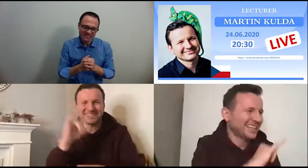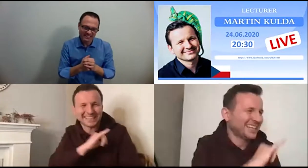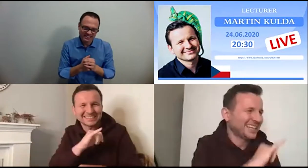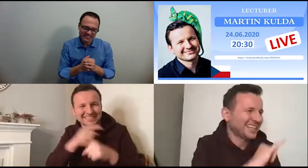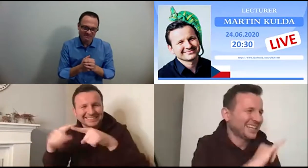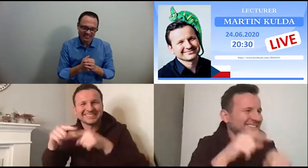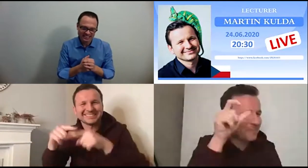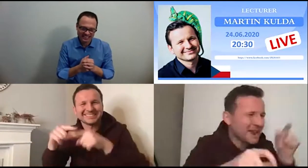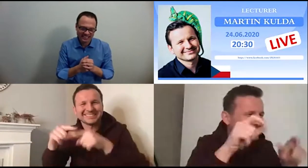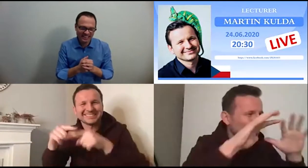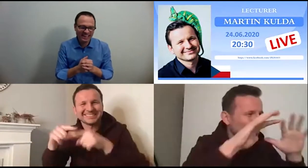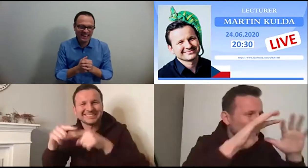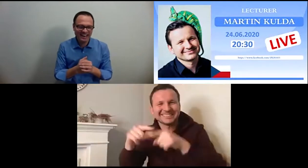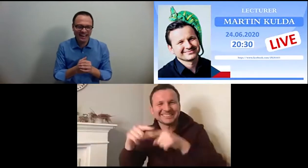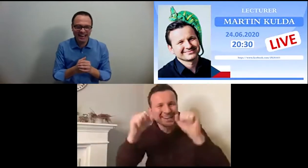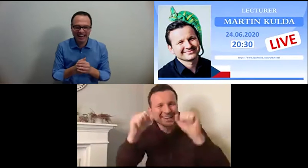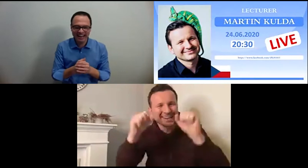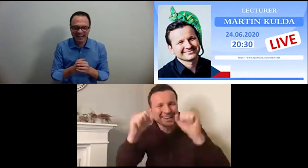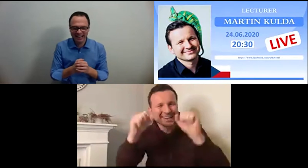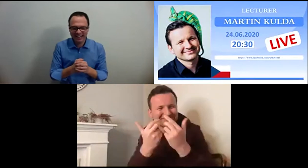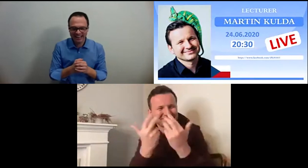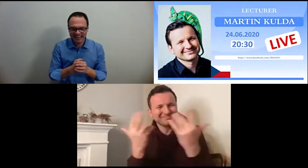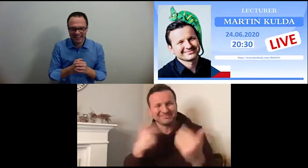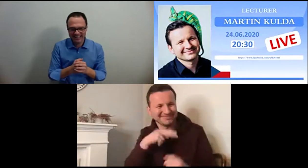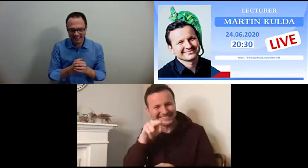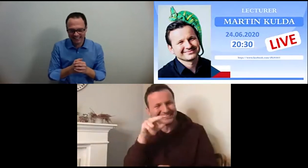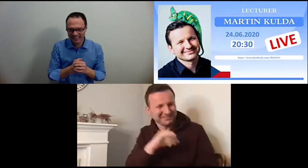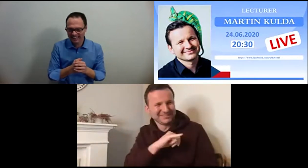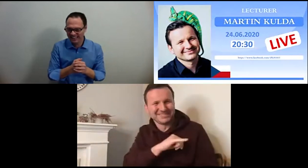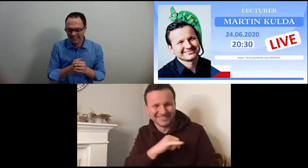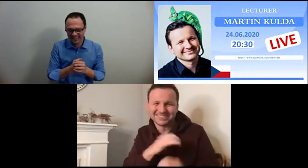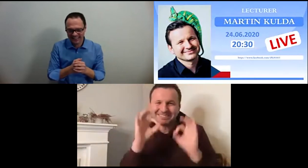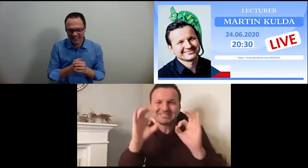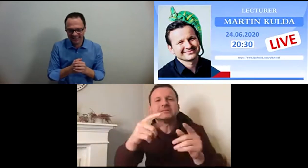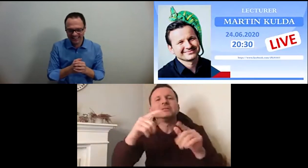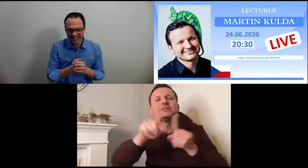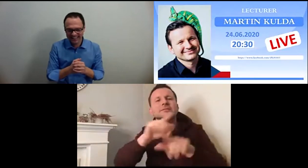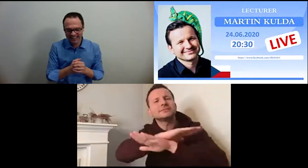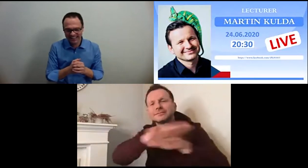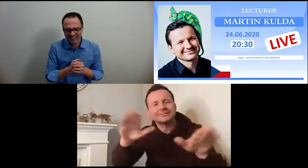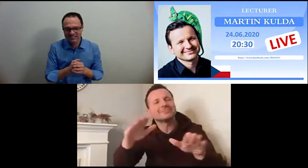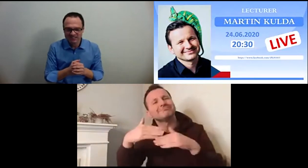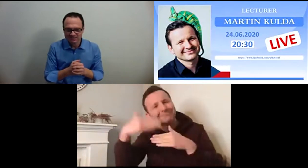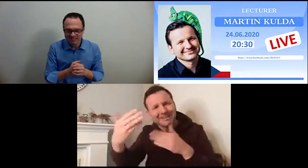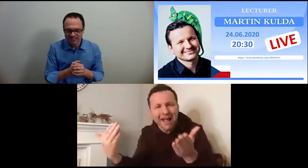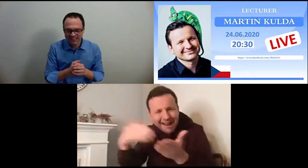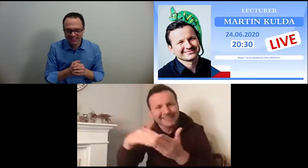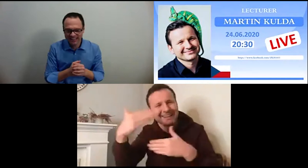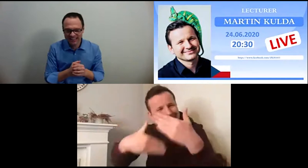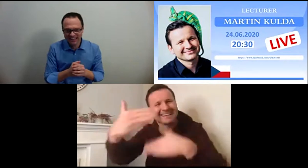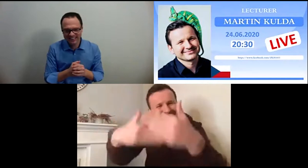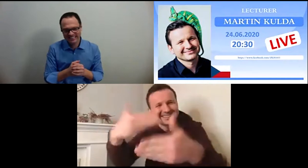Thank you for inviting me. I really enjoyed this series of lecturers. It was so interesting. Thank you so